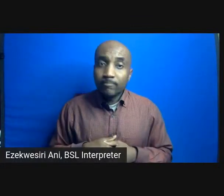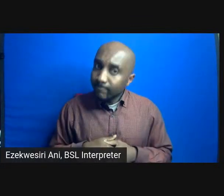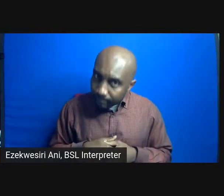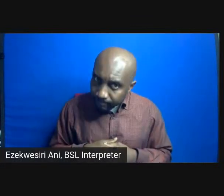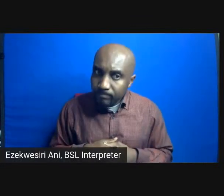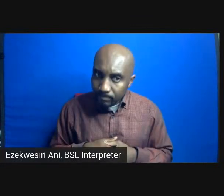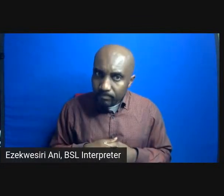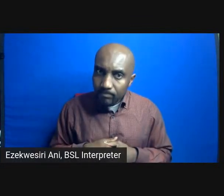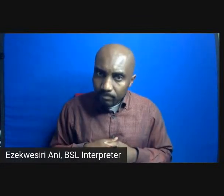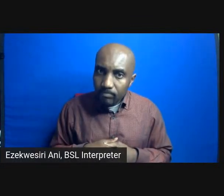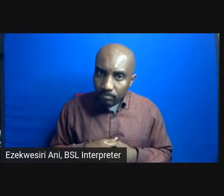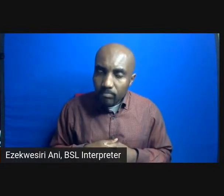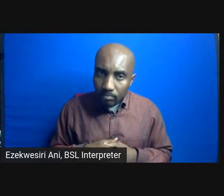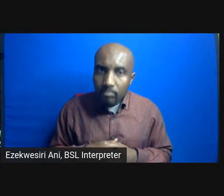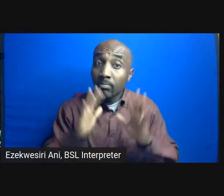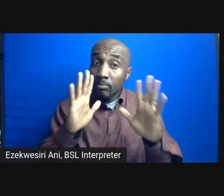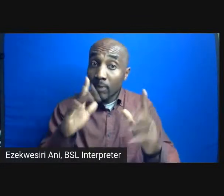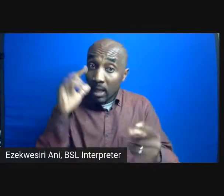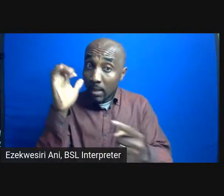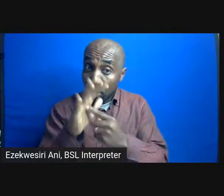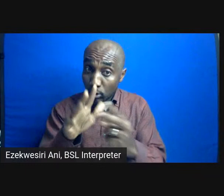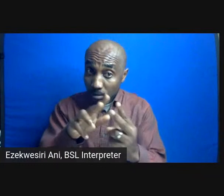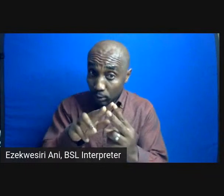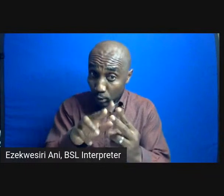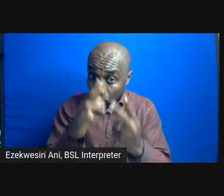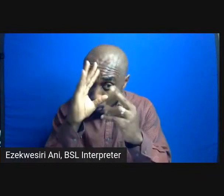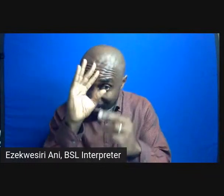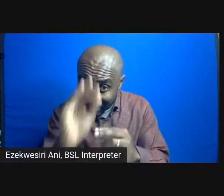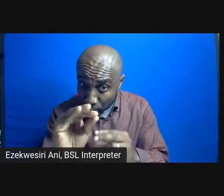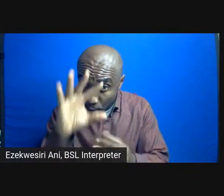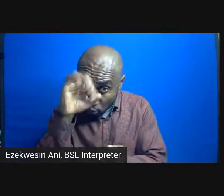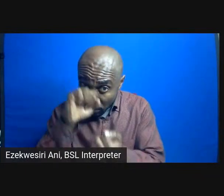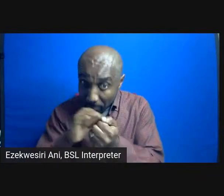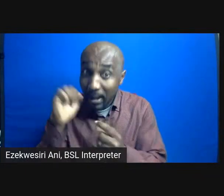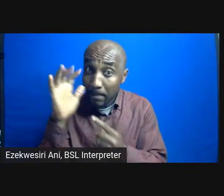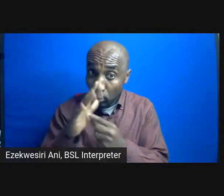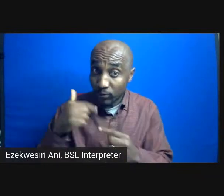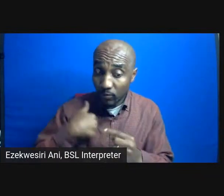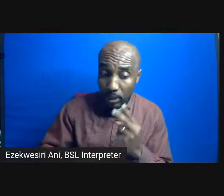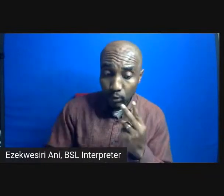Two key things to note, and these are really important things for me.